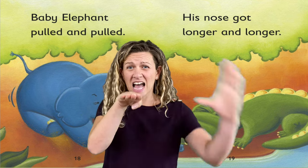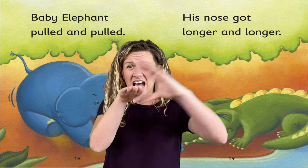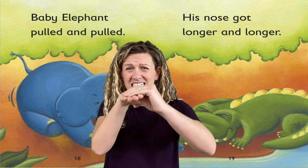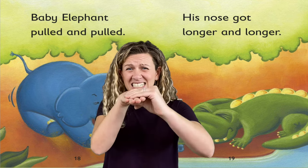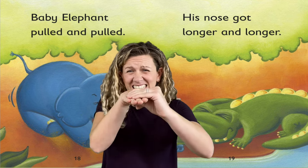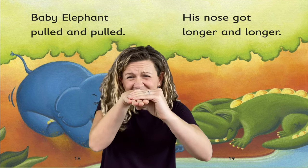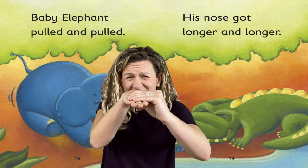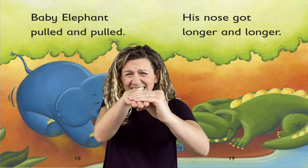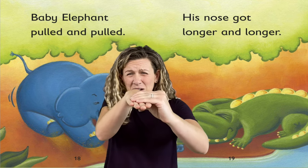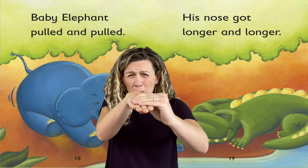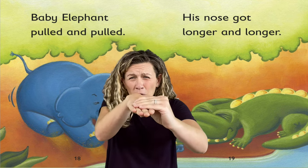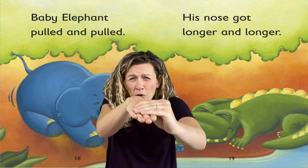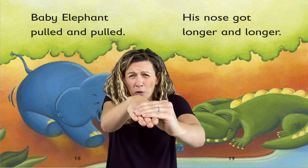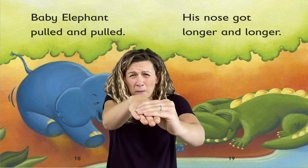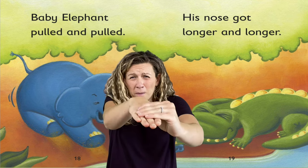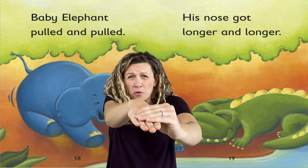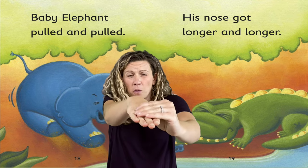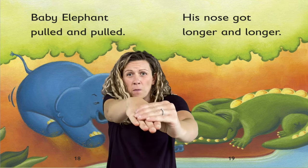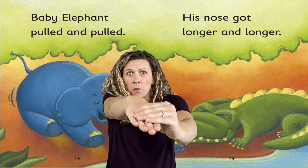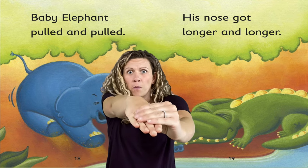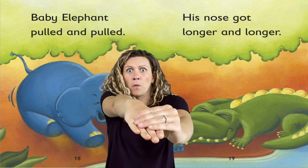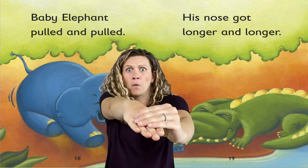pulled and pulled